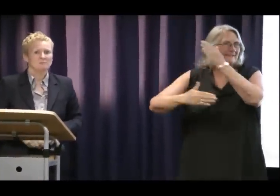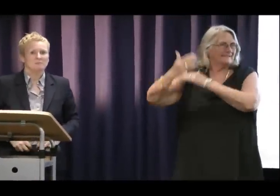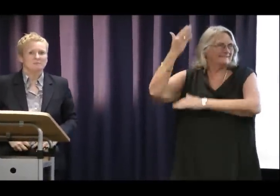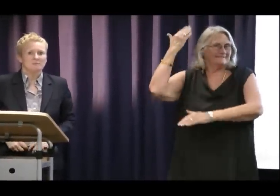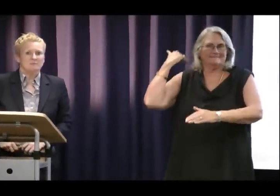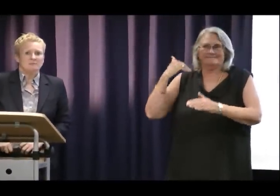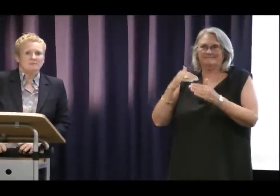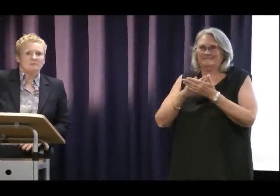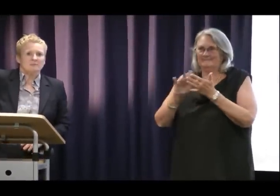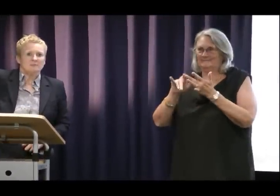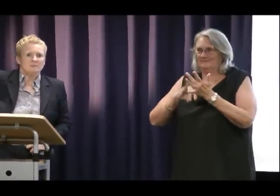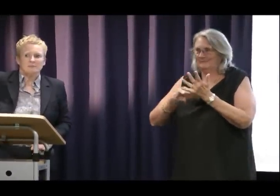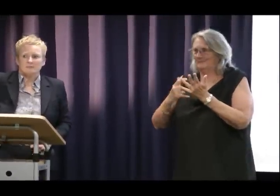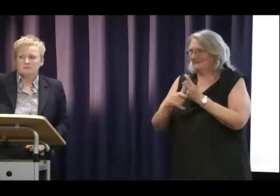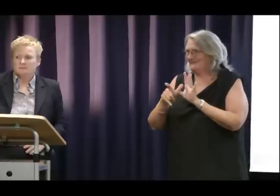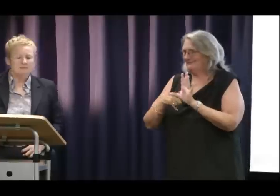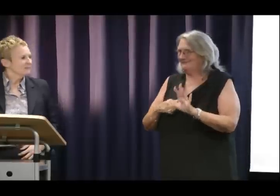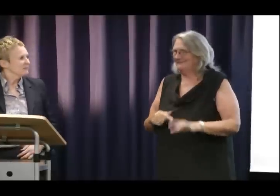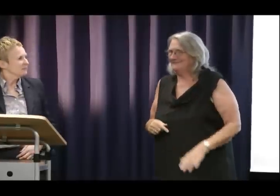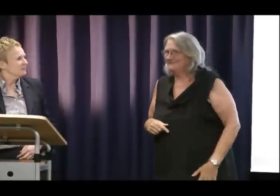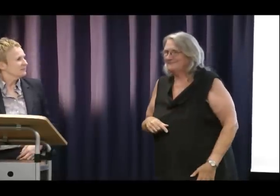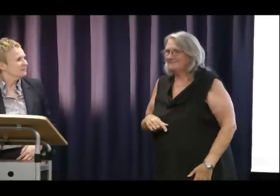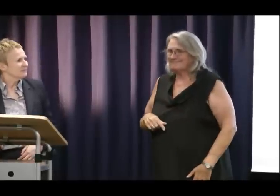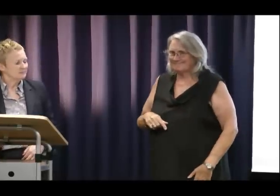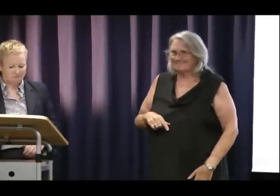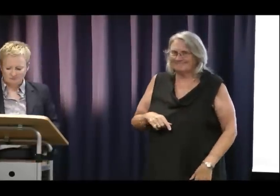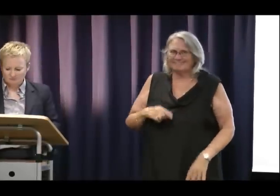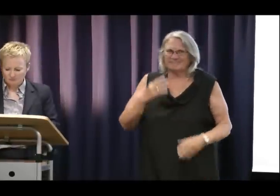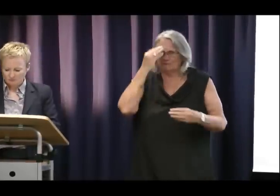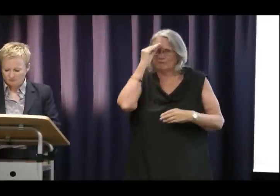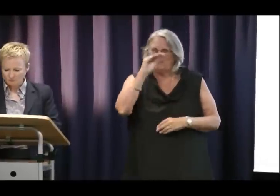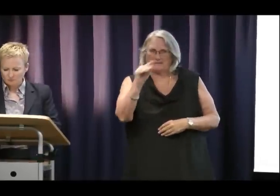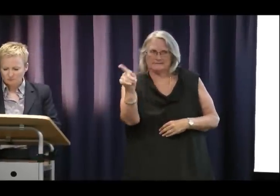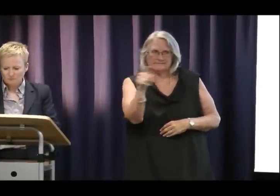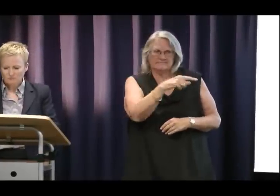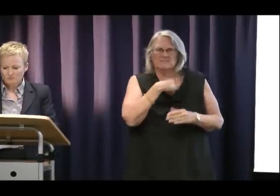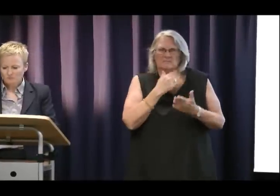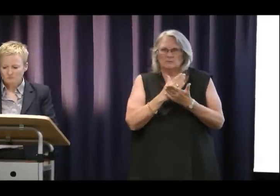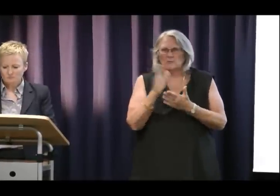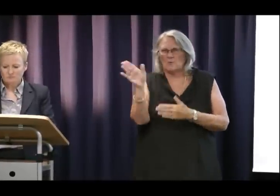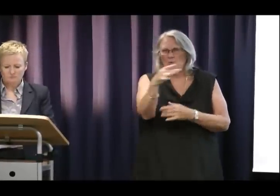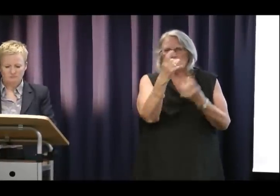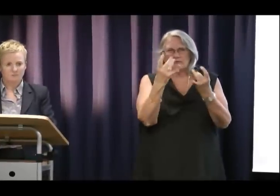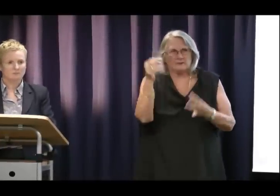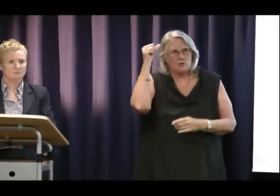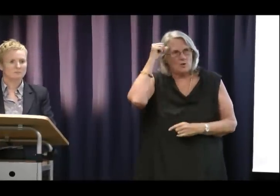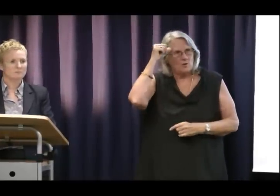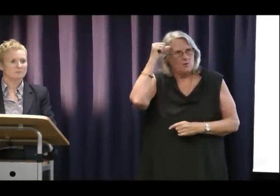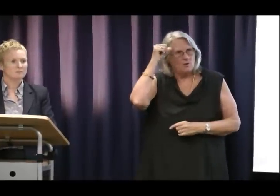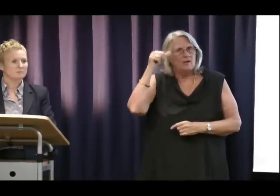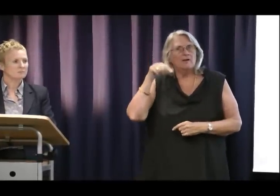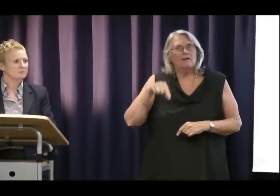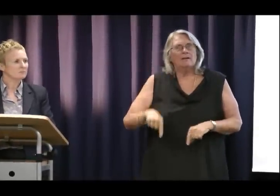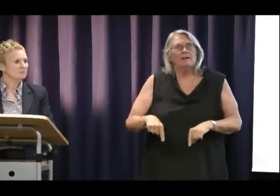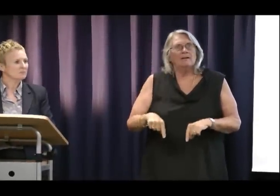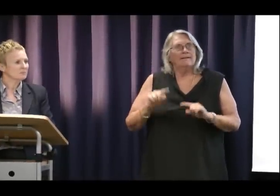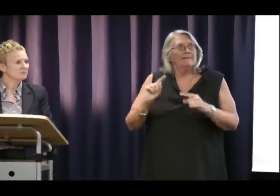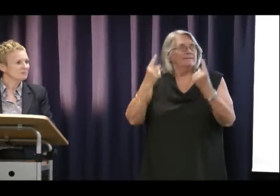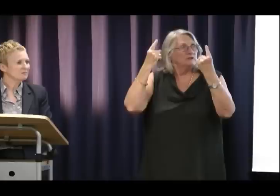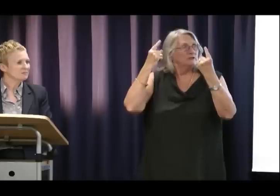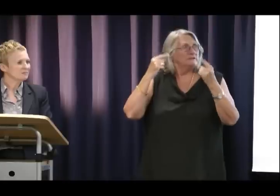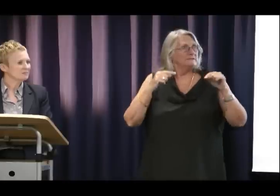Okay, so I'd like to go back in time, a bit of a history lesson. Just a history reminder, I'm sure you already